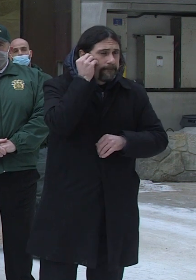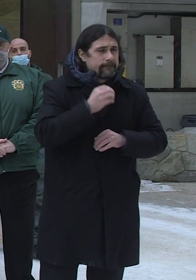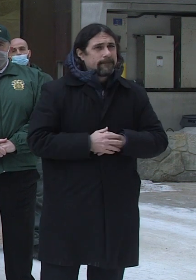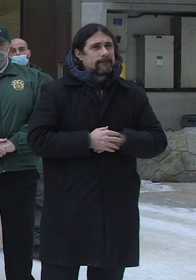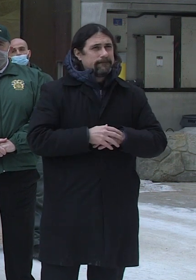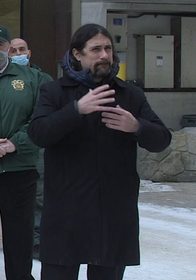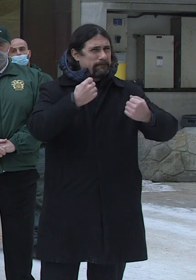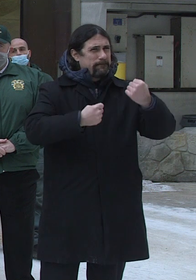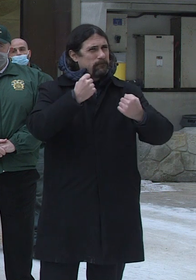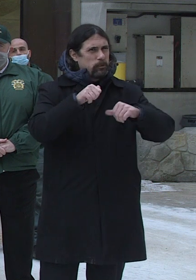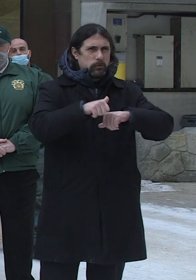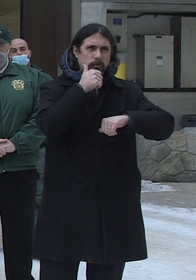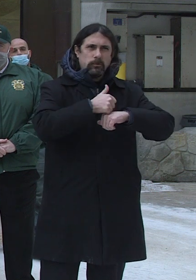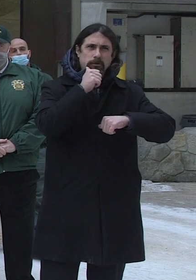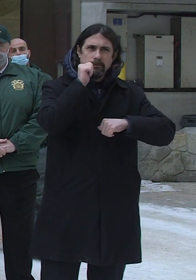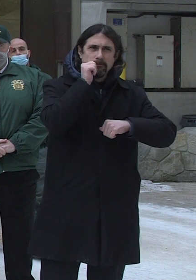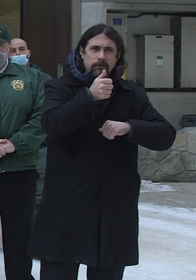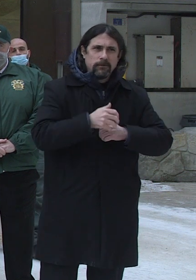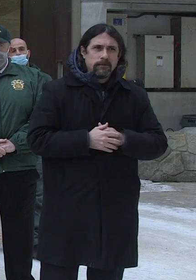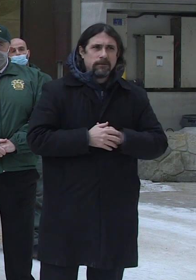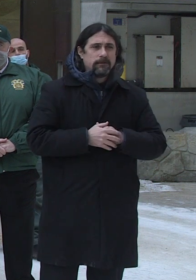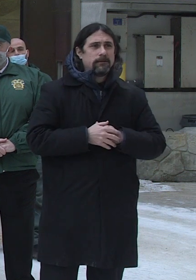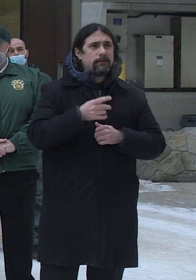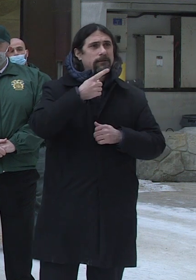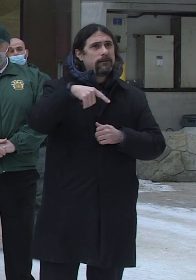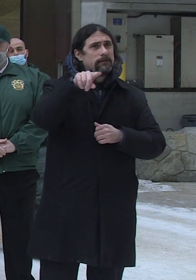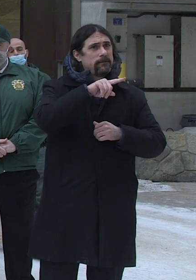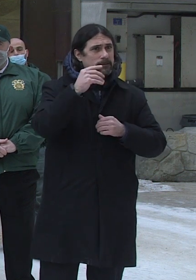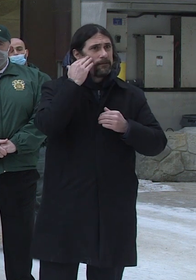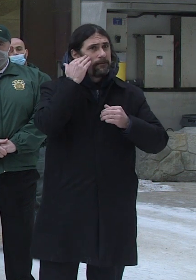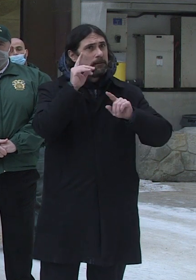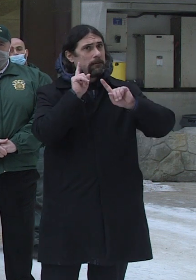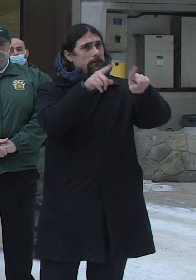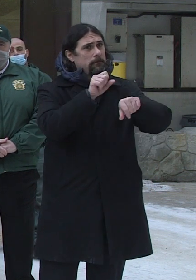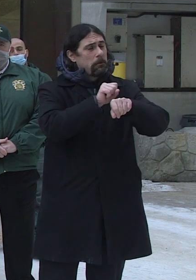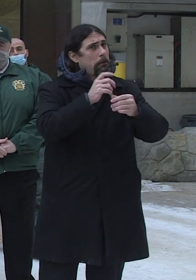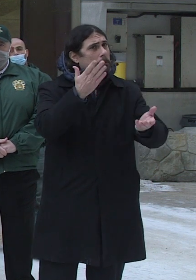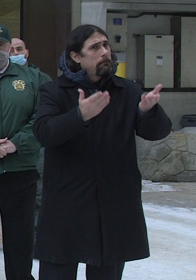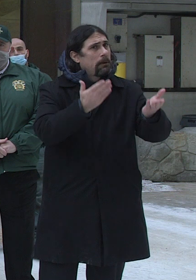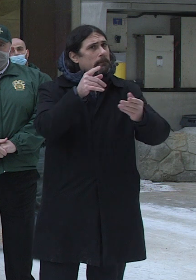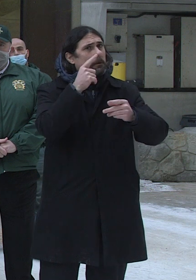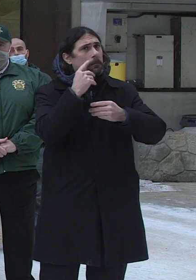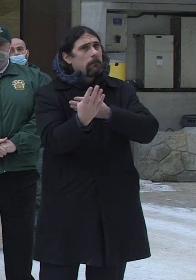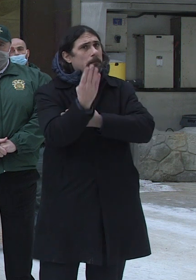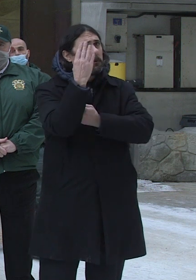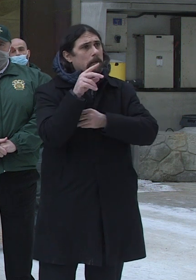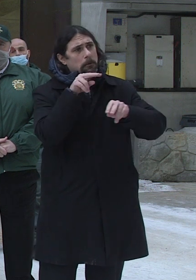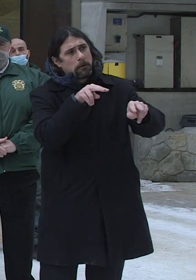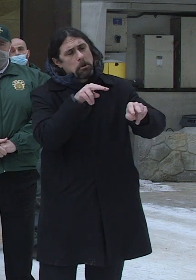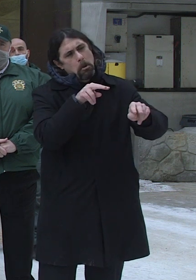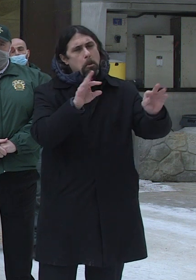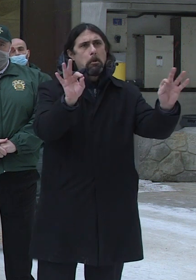hour seems like it's drivable, by the time the afternoon rush hour gets here, it's going to be just as bad or even worse. And